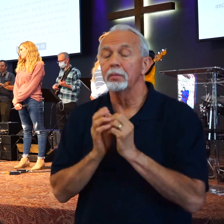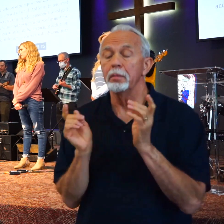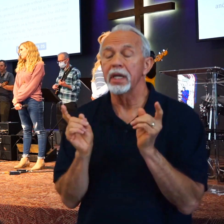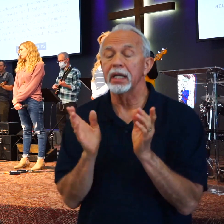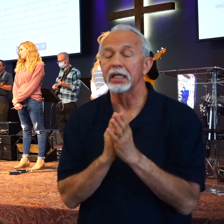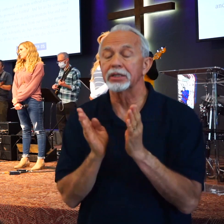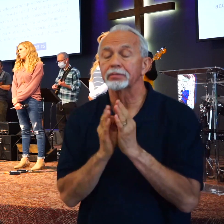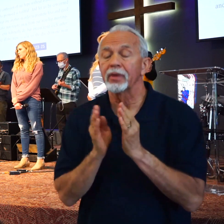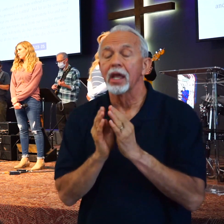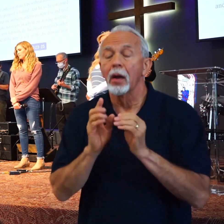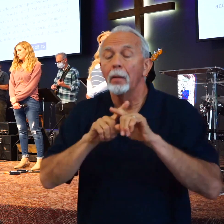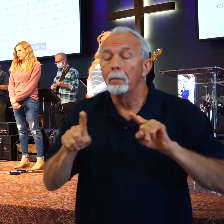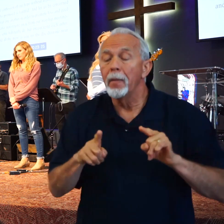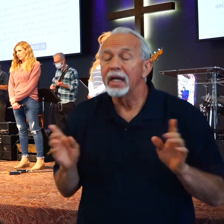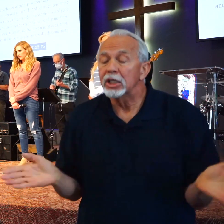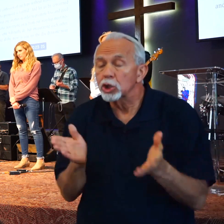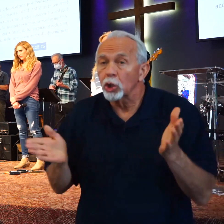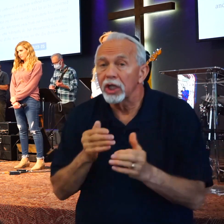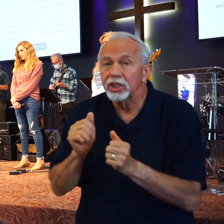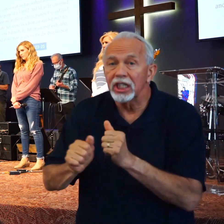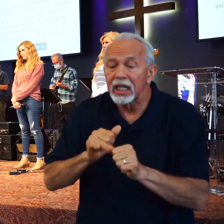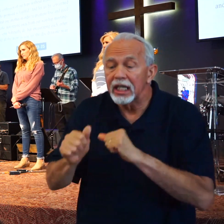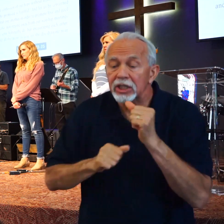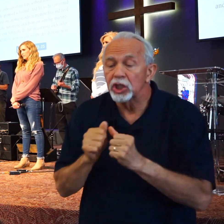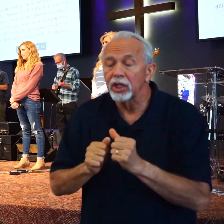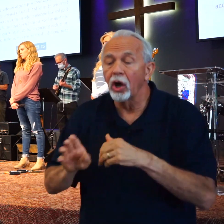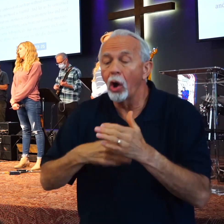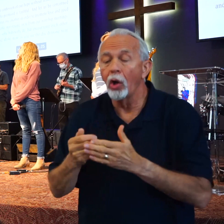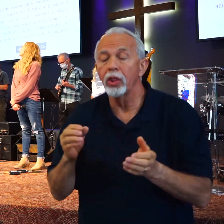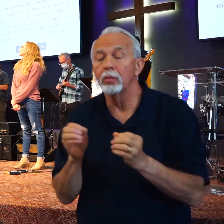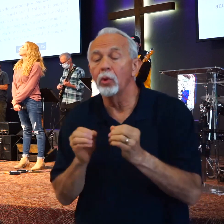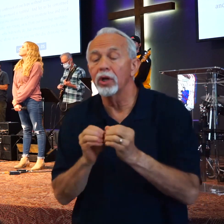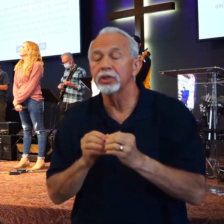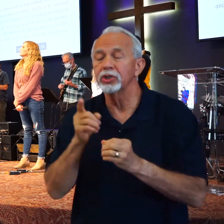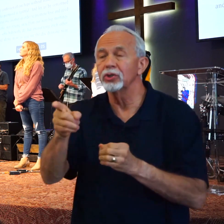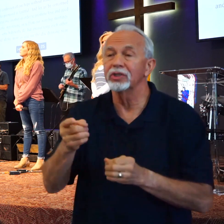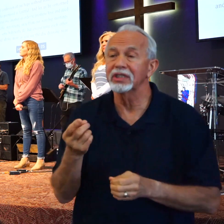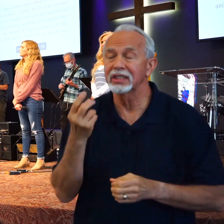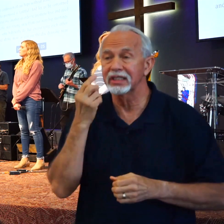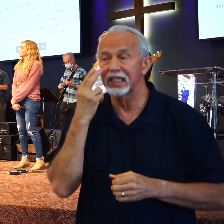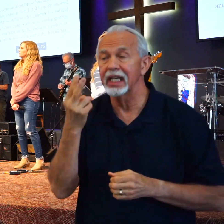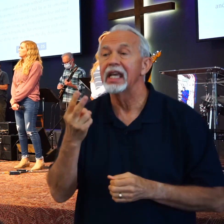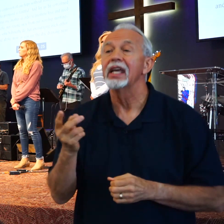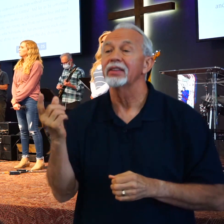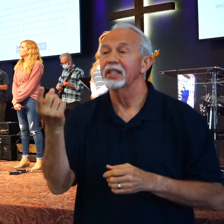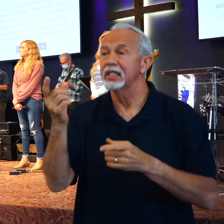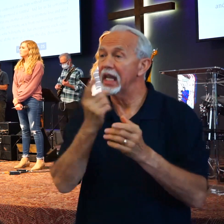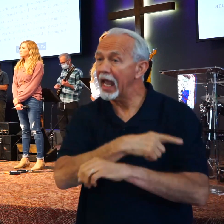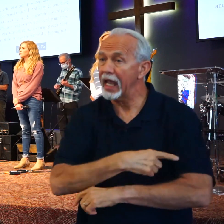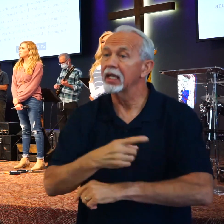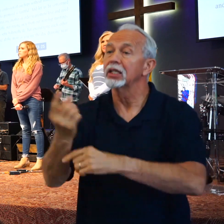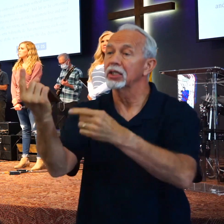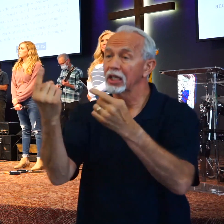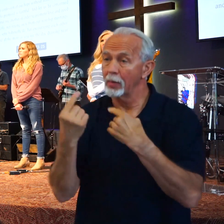but encouraging each other, and all the more as you see the day drawing near.